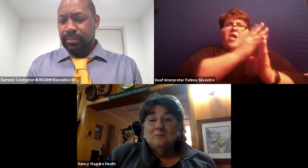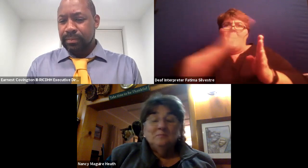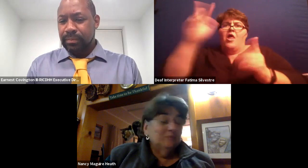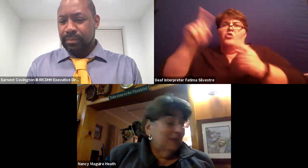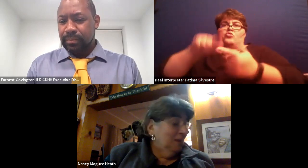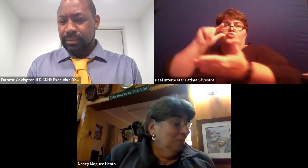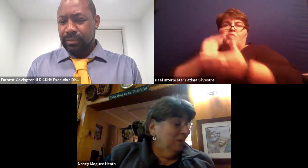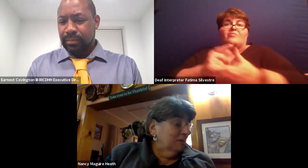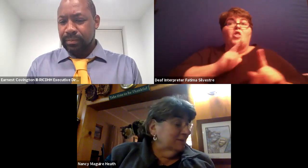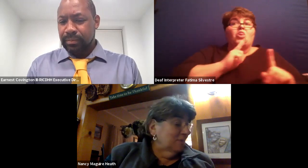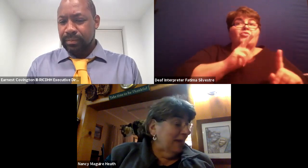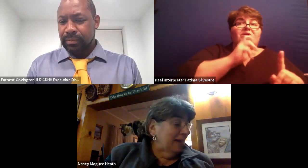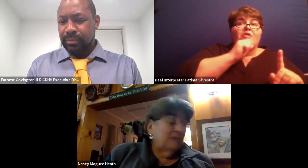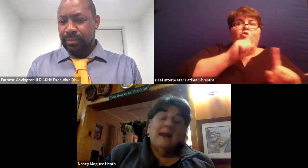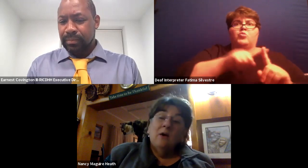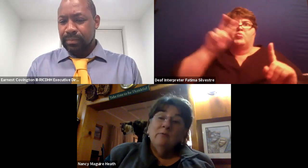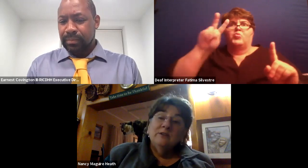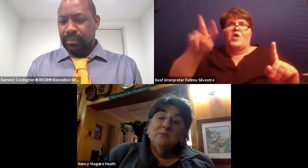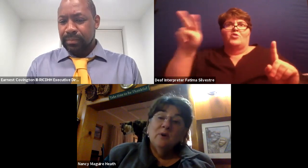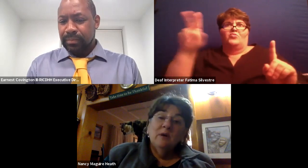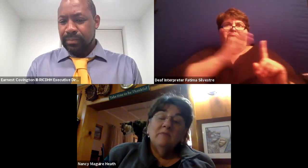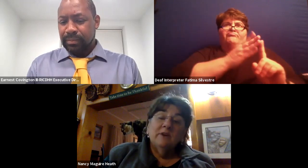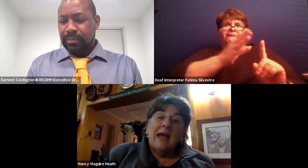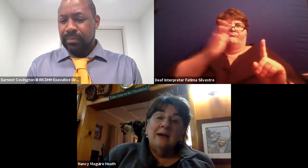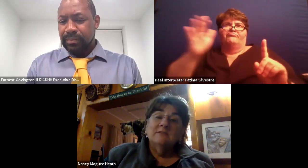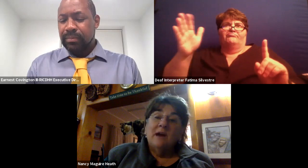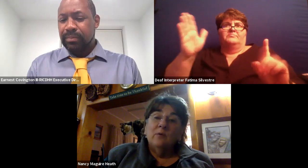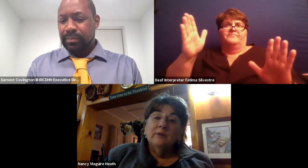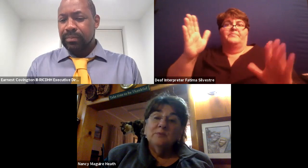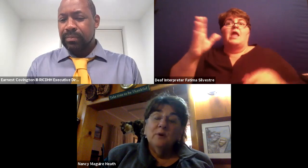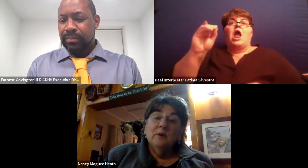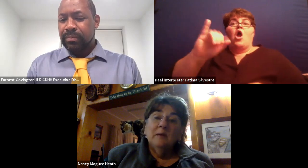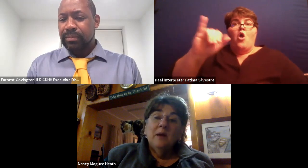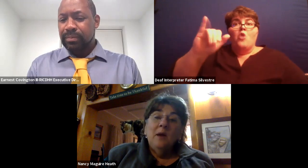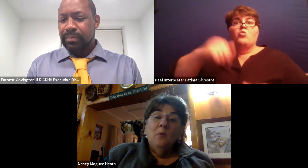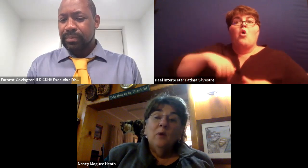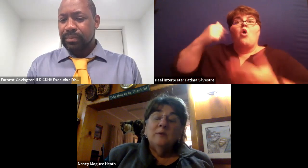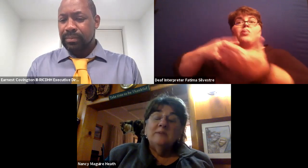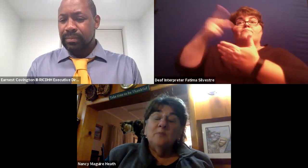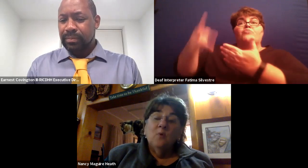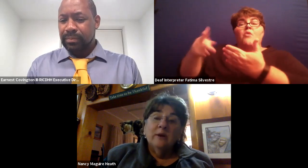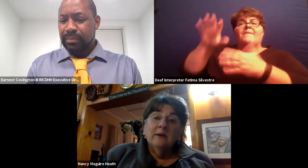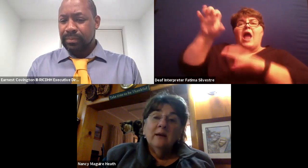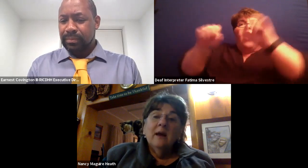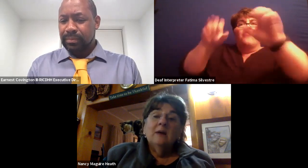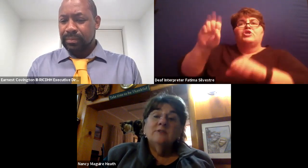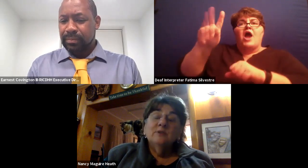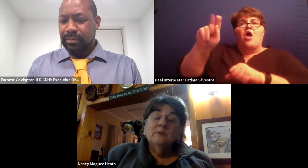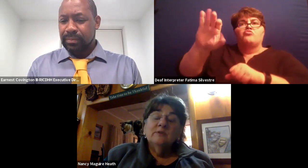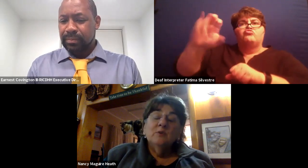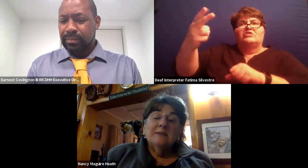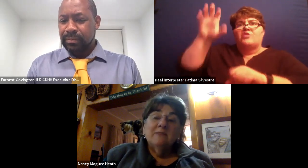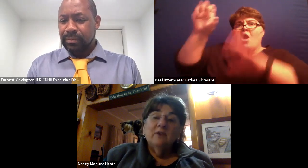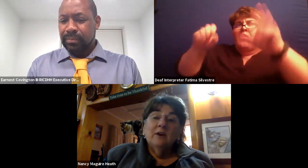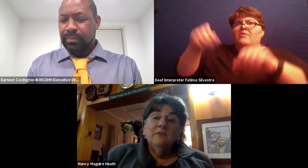22. We also have an outreach program, a very active outreach program, where we support